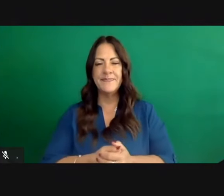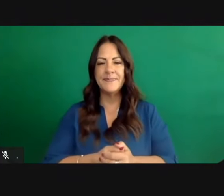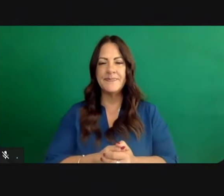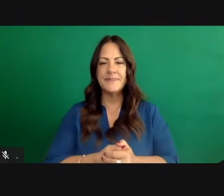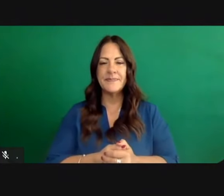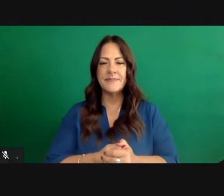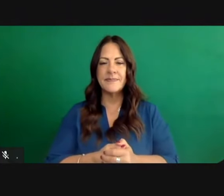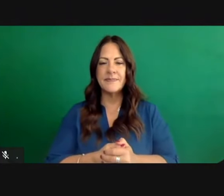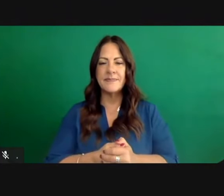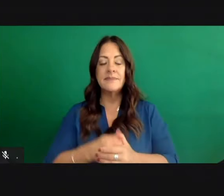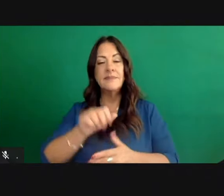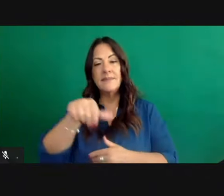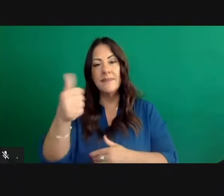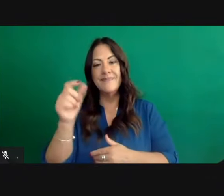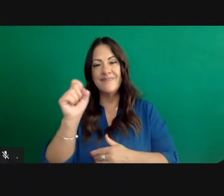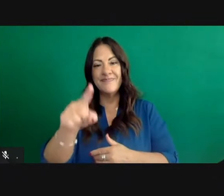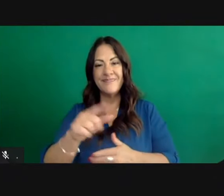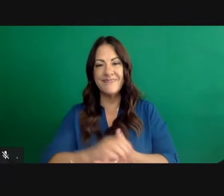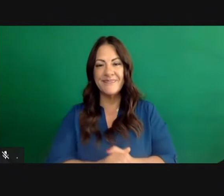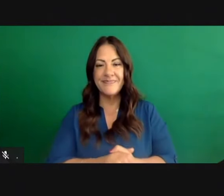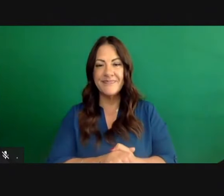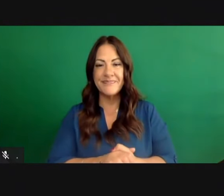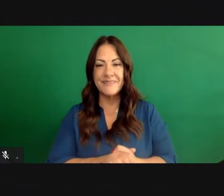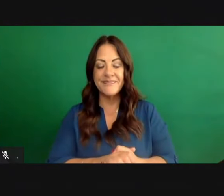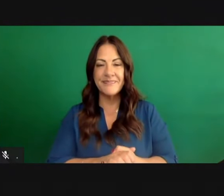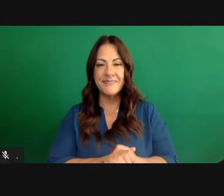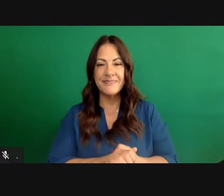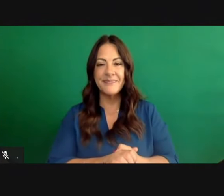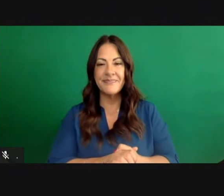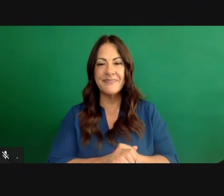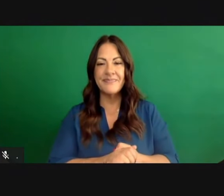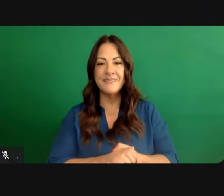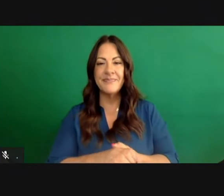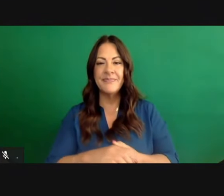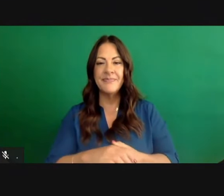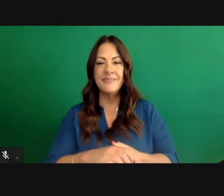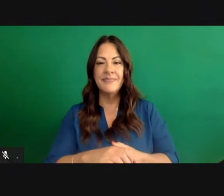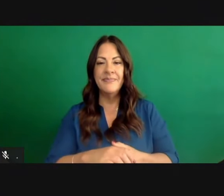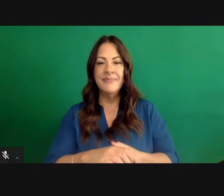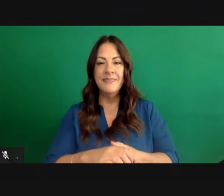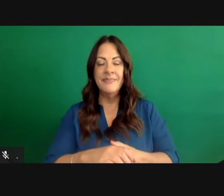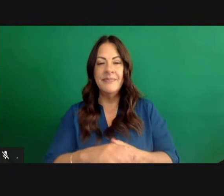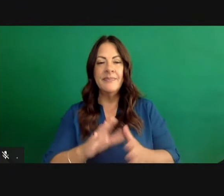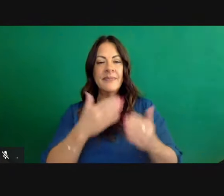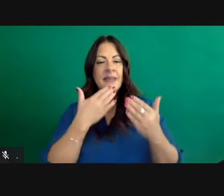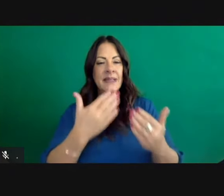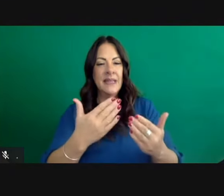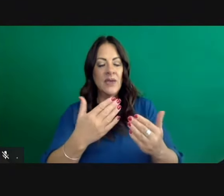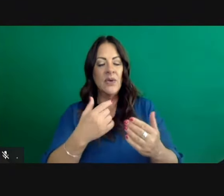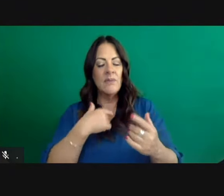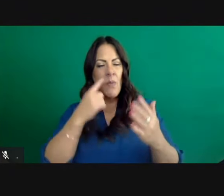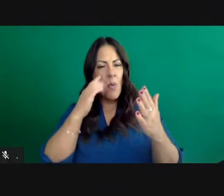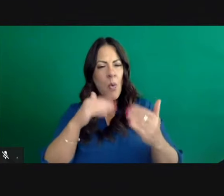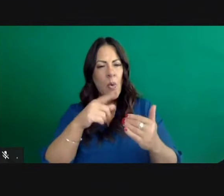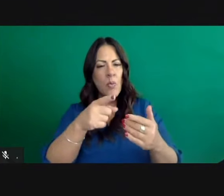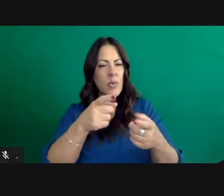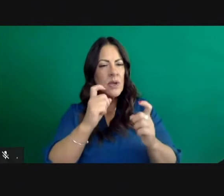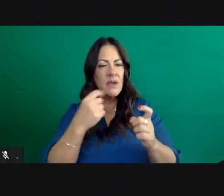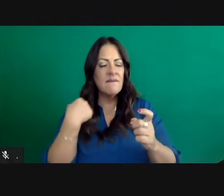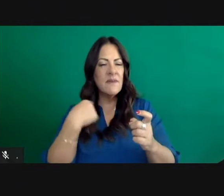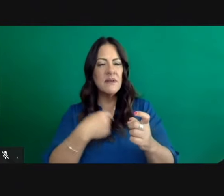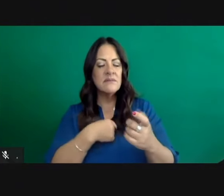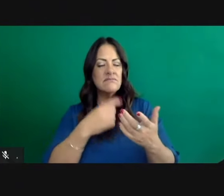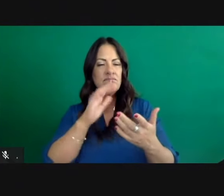Times. Hi, Dr. Ghaly. Thanks again for taking our questions. Really appreciate it. I'm hoping you can again offer some perspective on